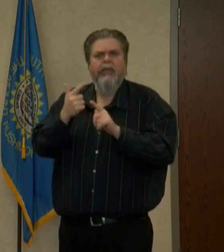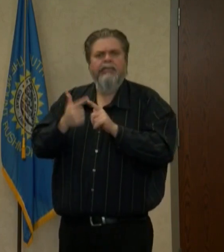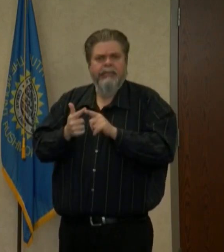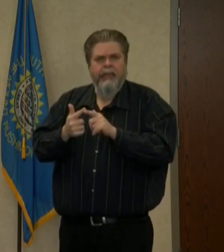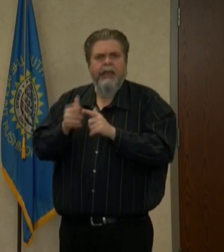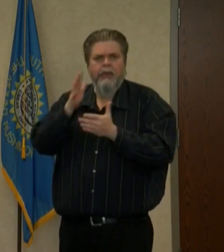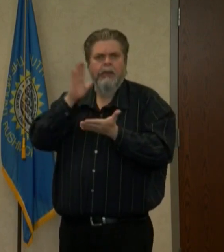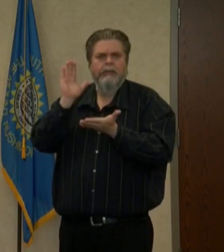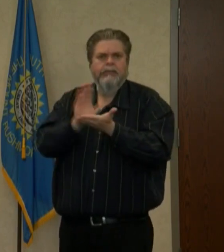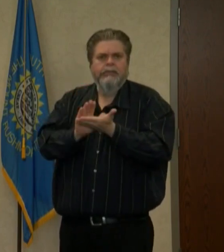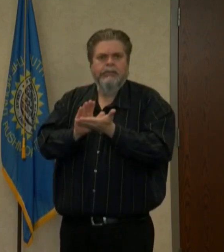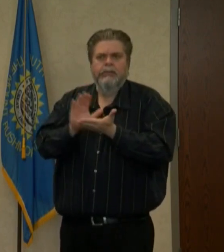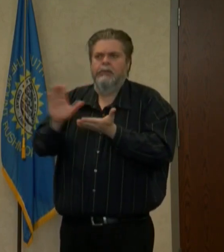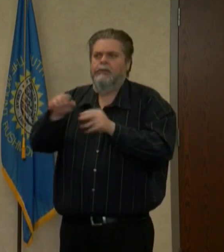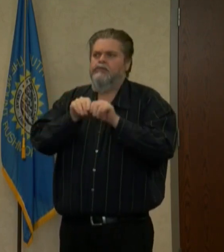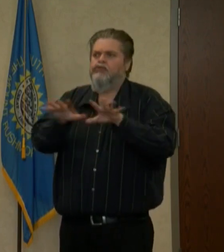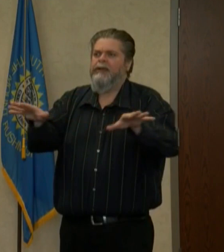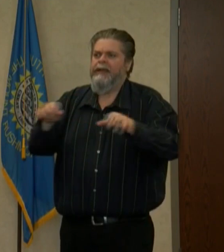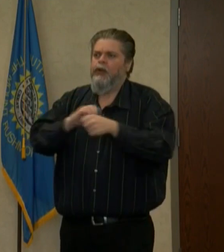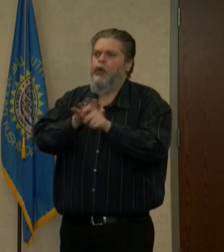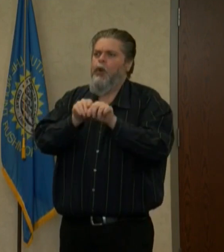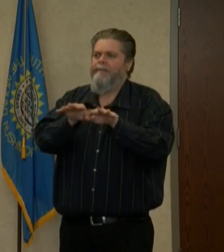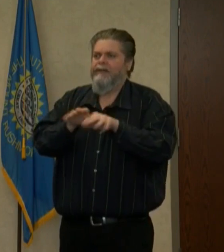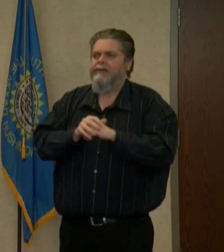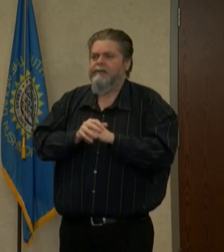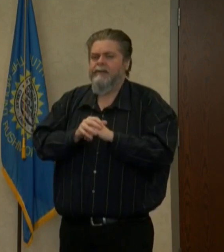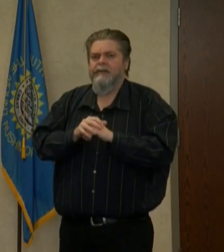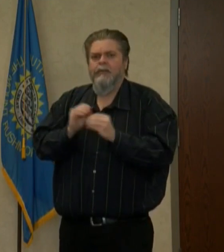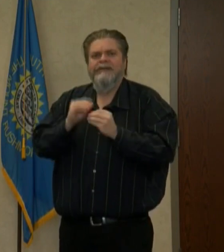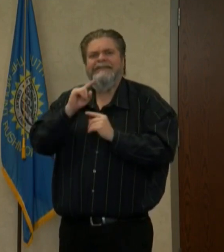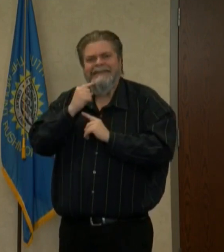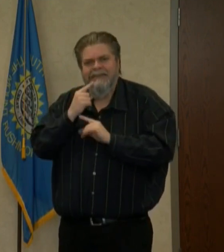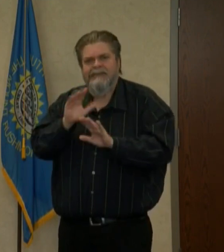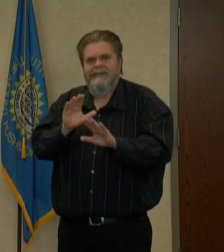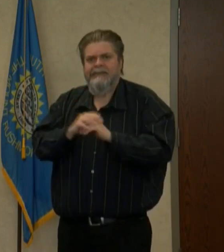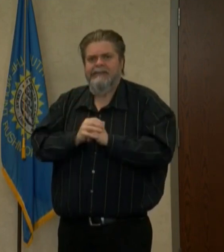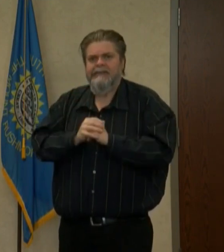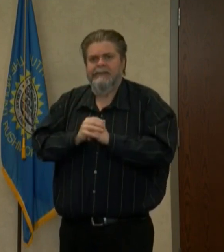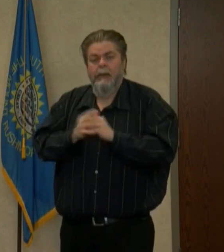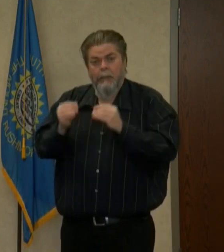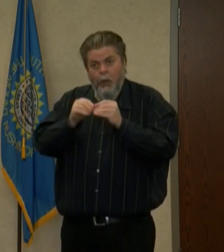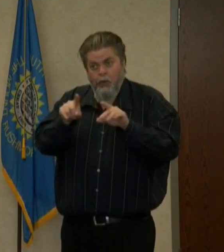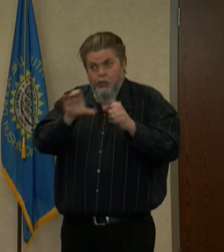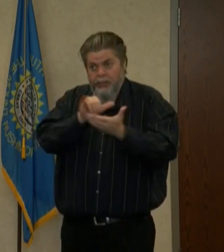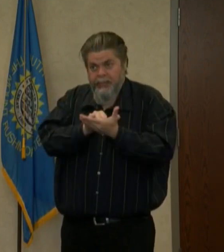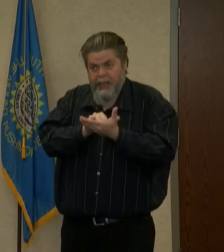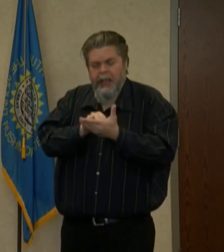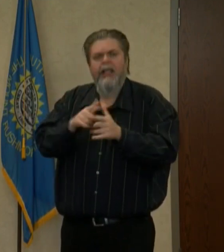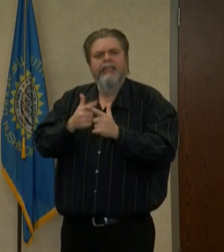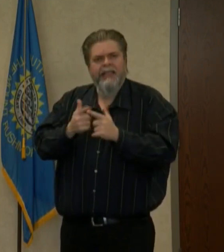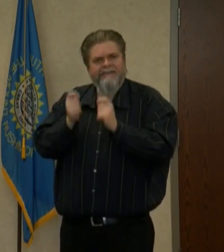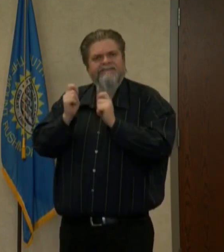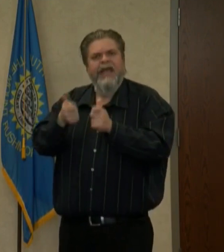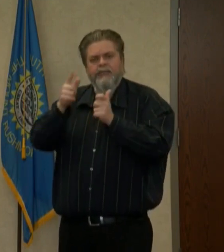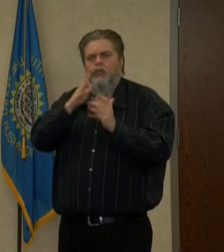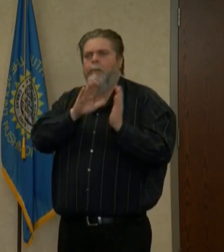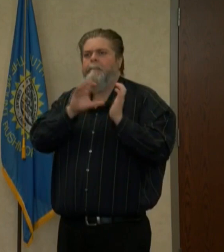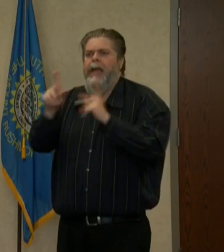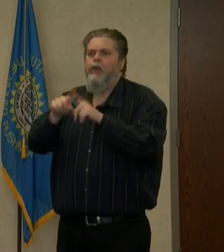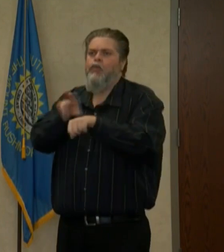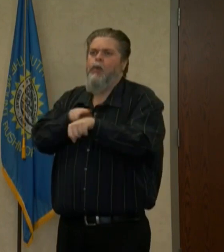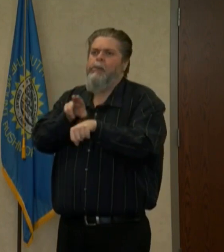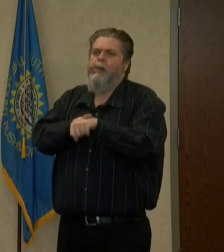take the spread of COVID seriously, and slow the spread in their business, the quicker they will be back to normal. The quicker